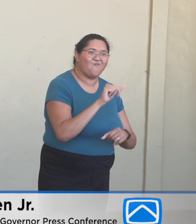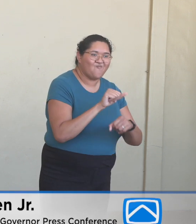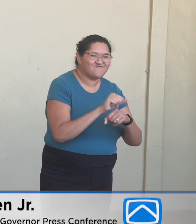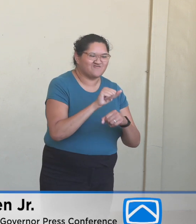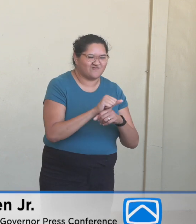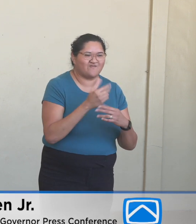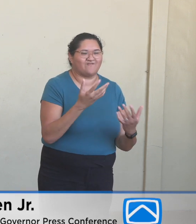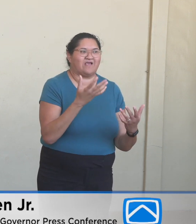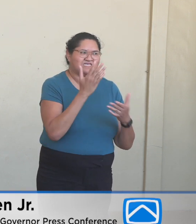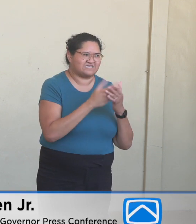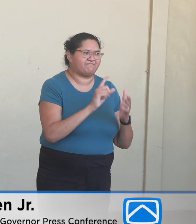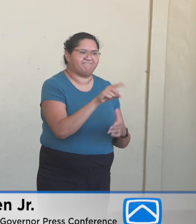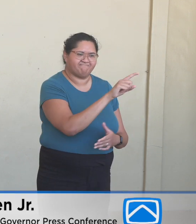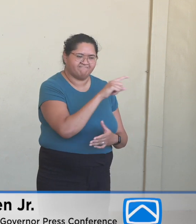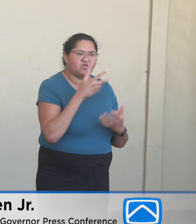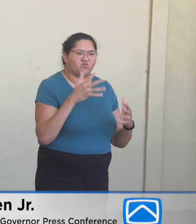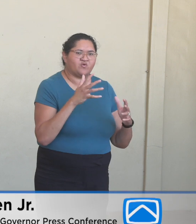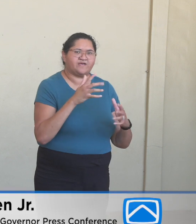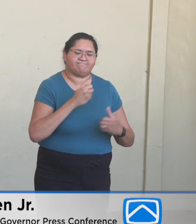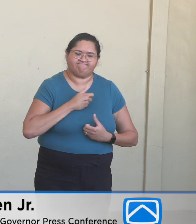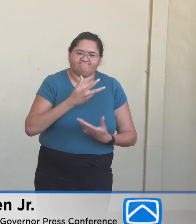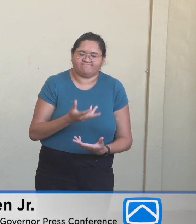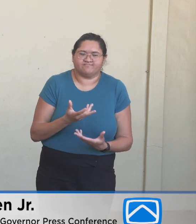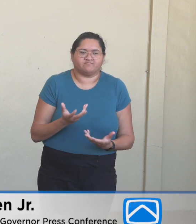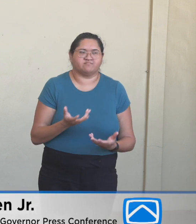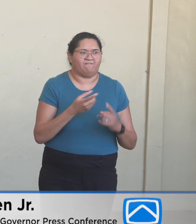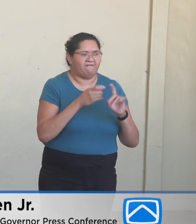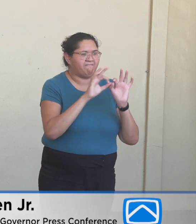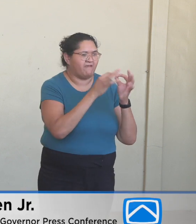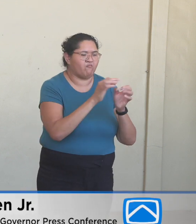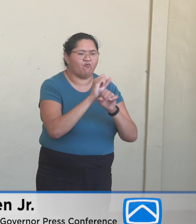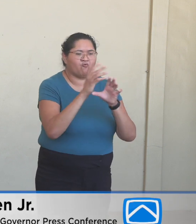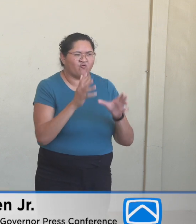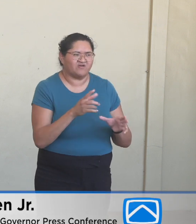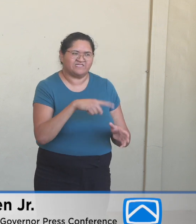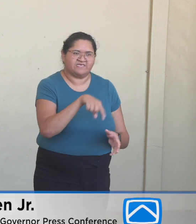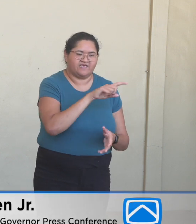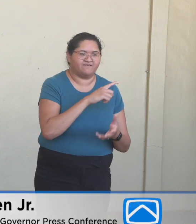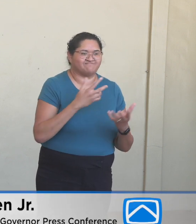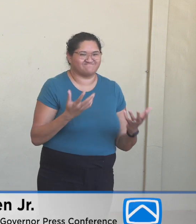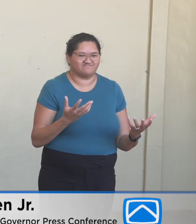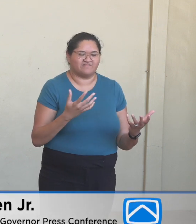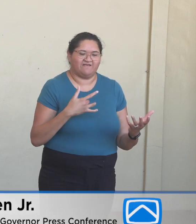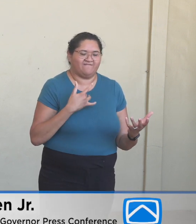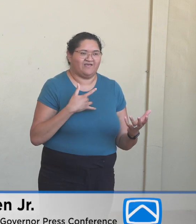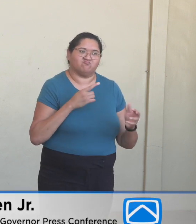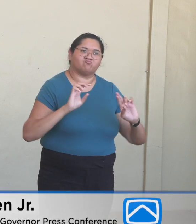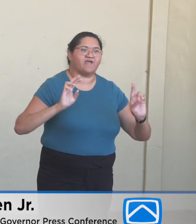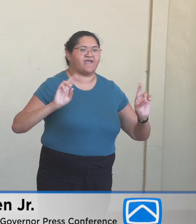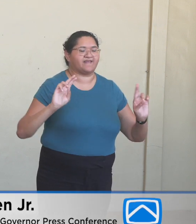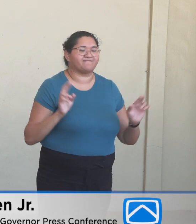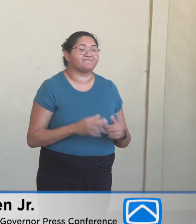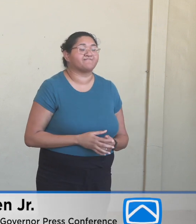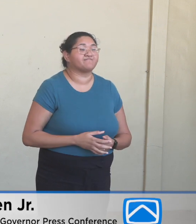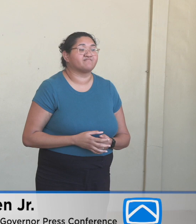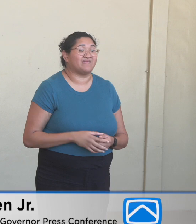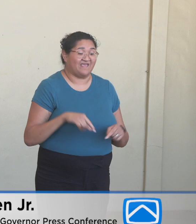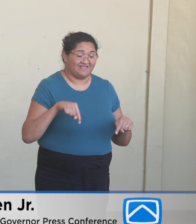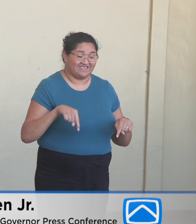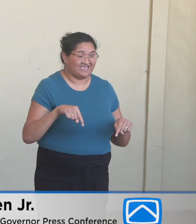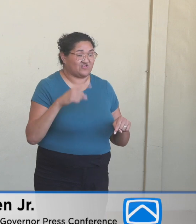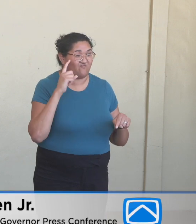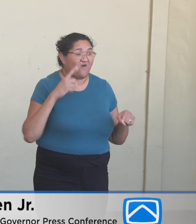There's been an expression from families and workers that there is a sense of readiness. Now, this isn't for